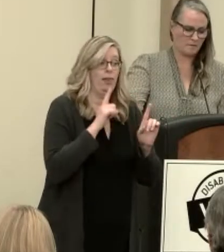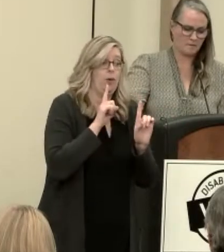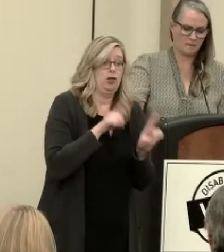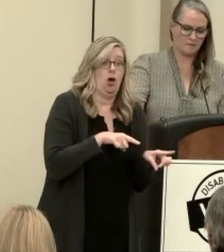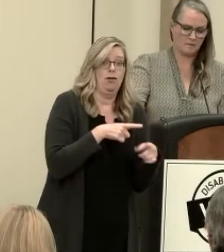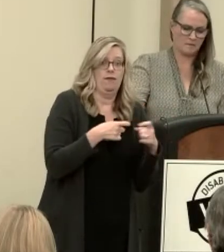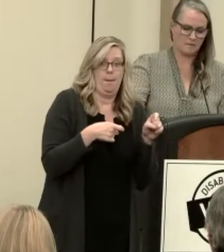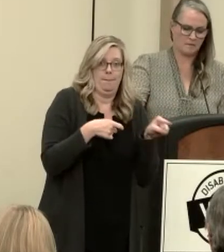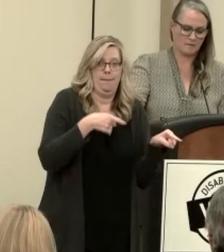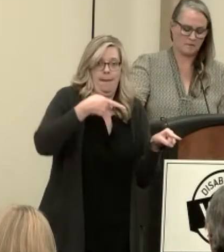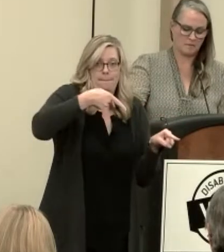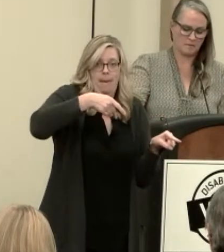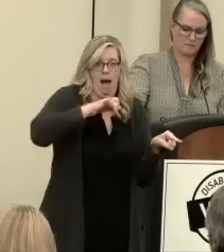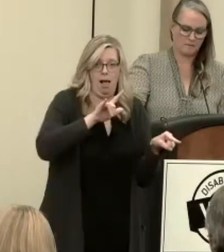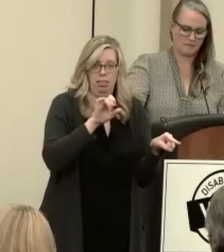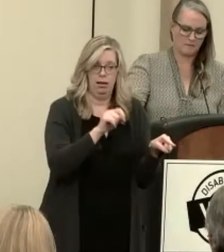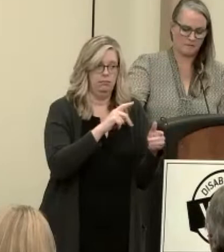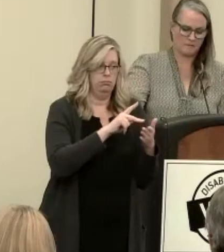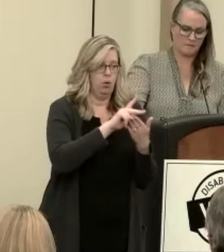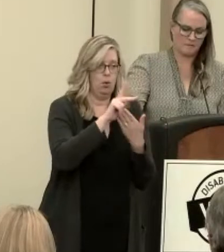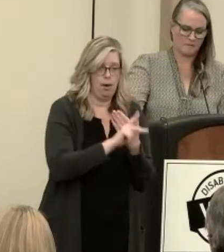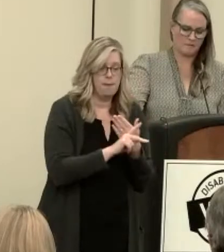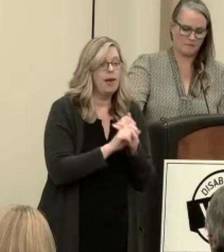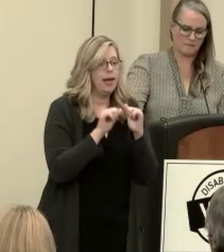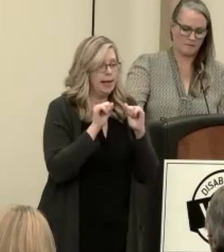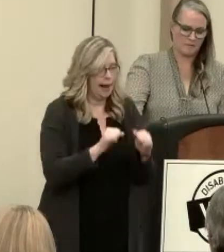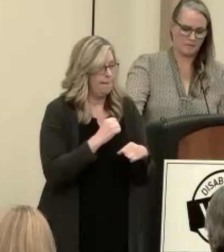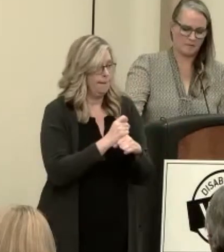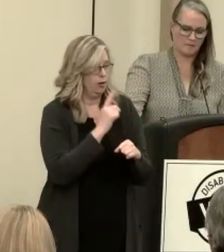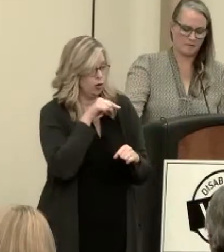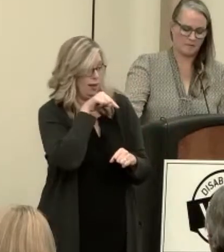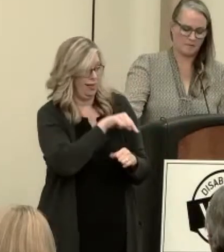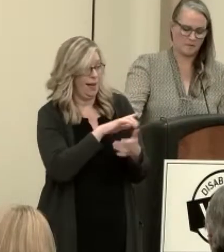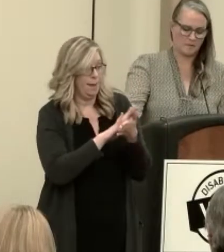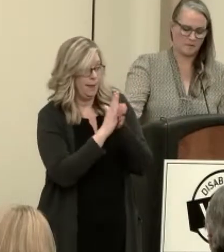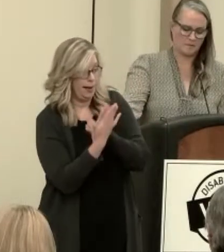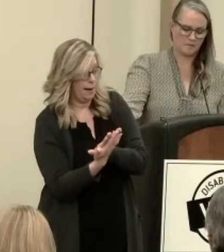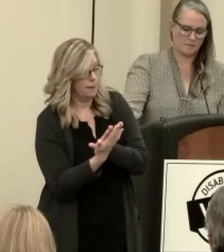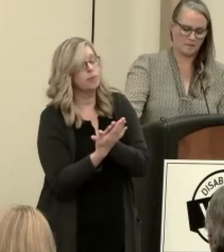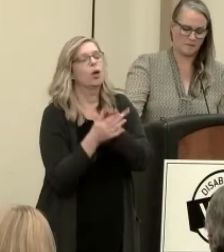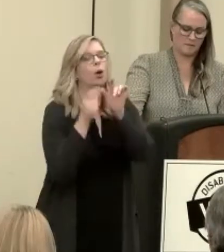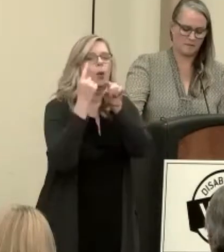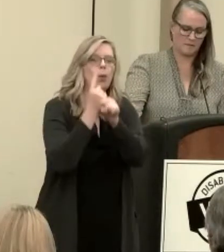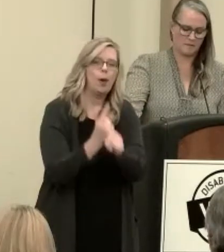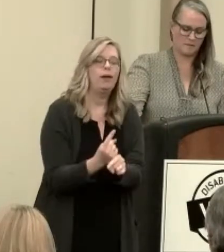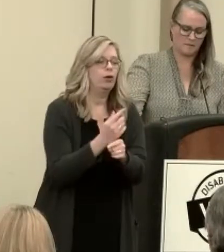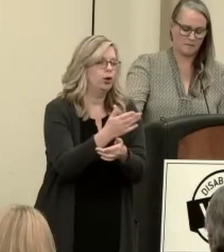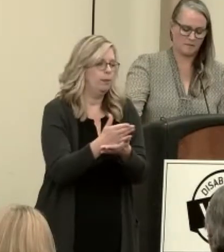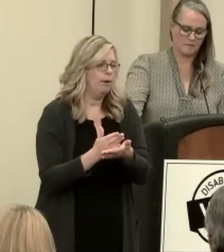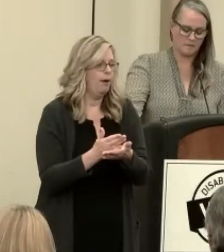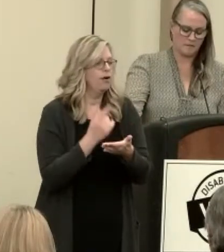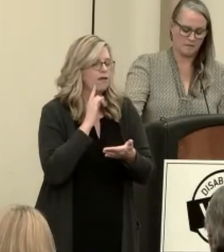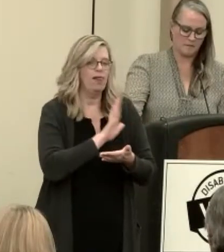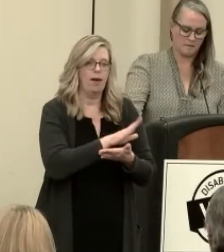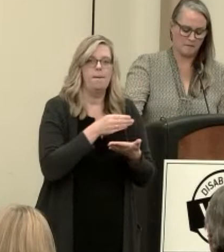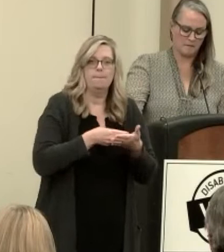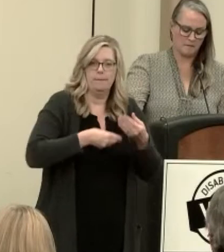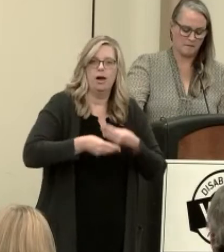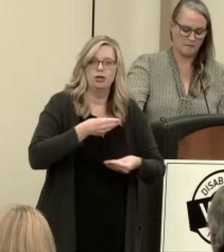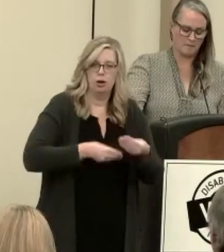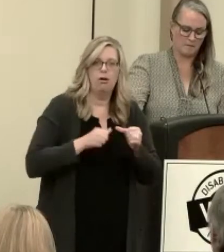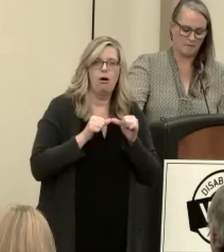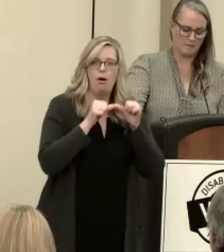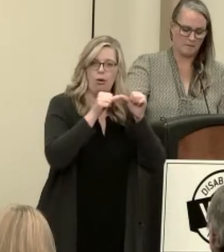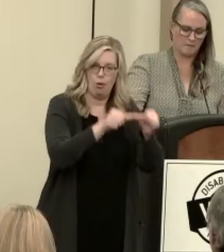and consulting with community about making that a regular part of the budget on an ongoing